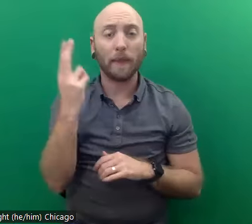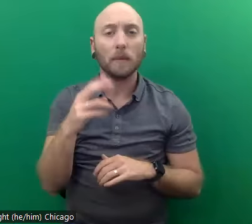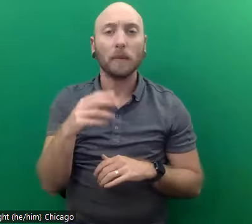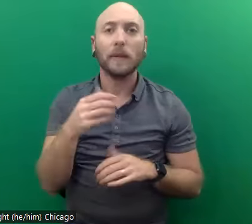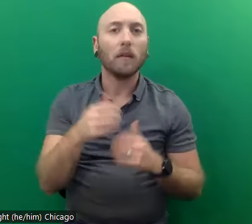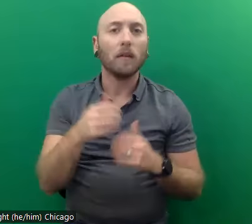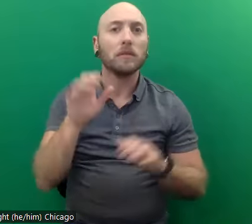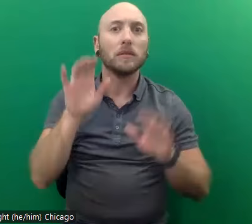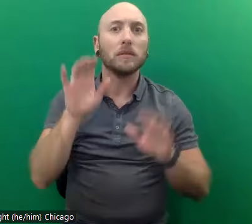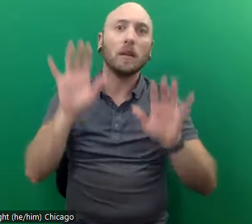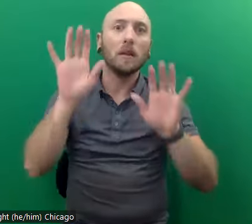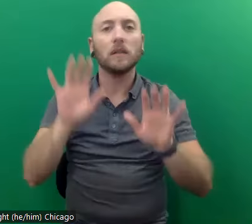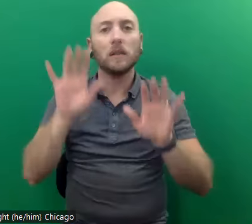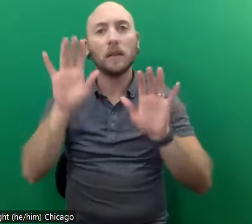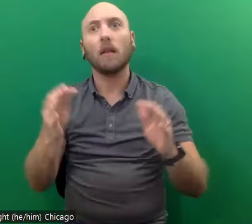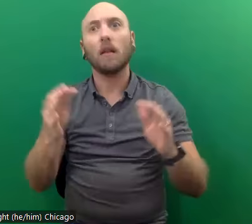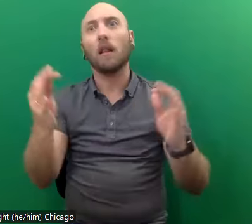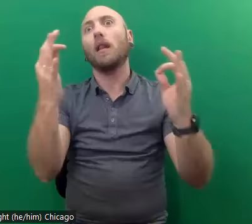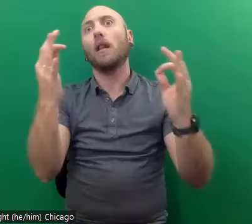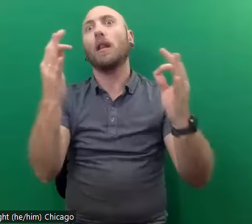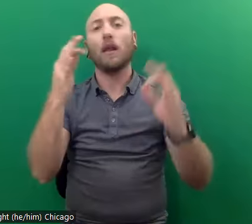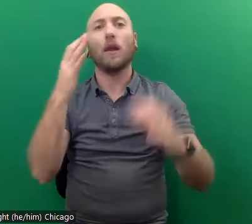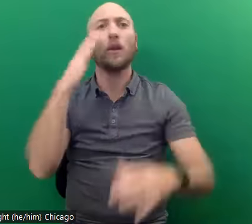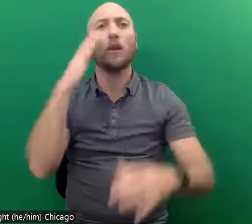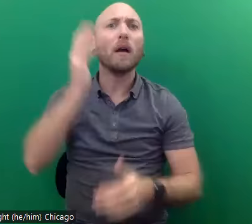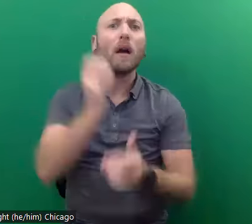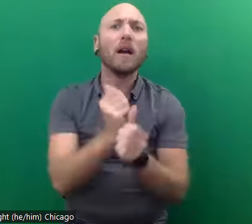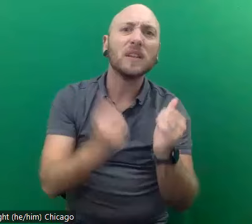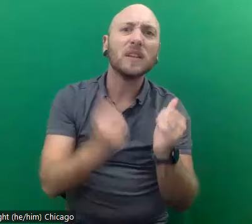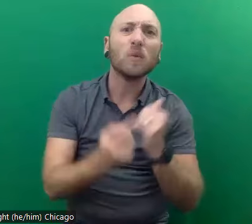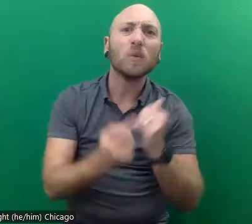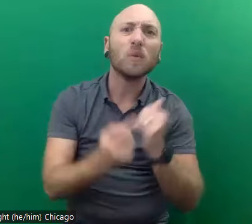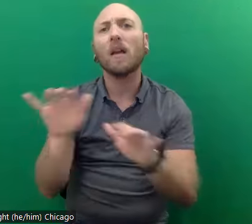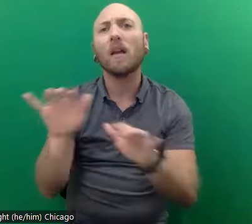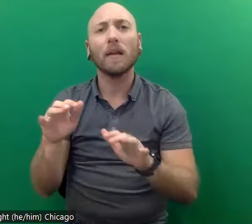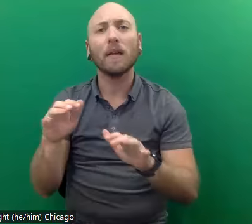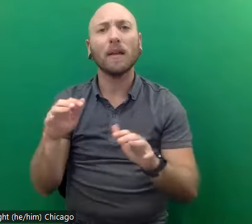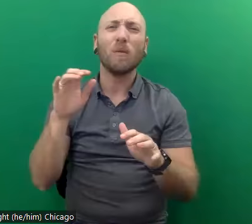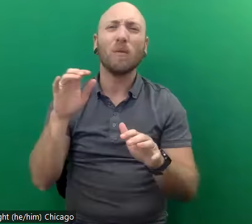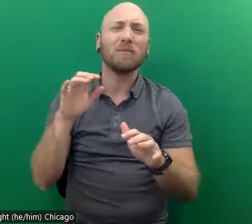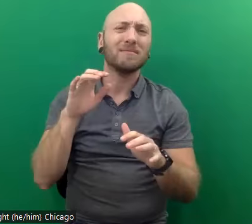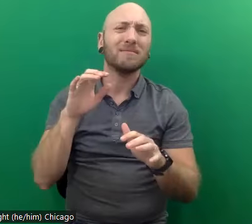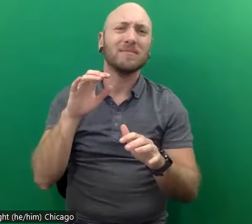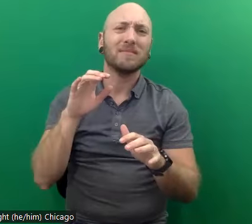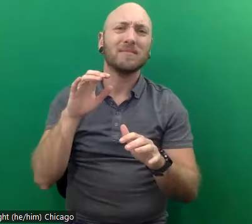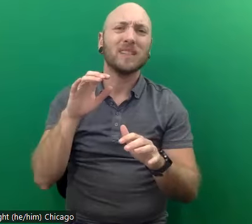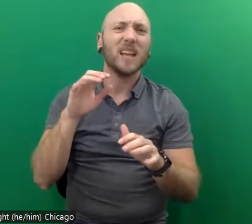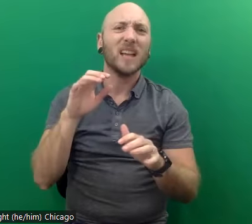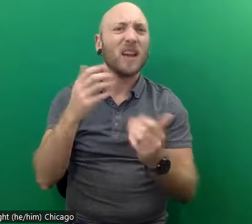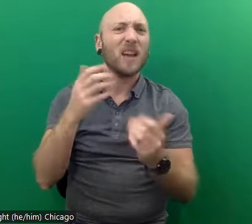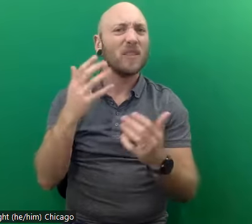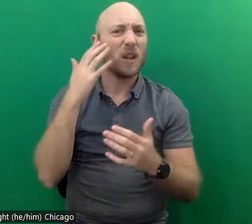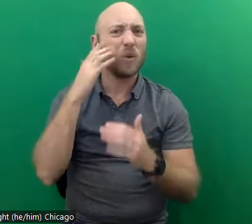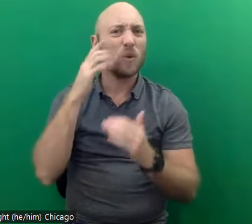God is Savior. All, you know, everything. You know, I learned. You know, about this God that I was supposed to follow.